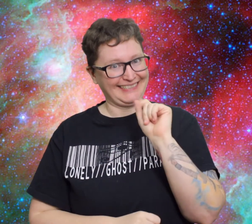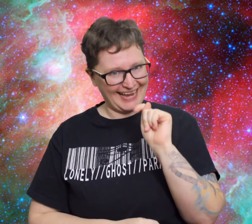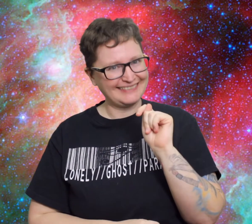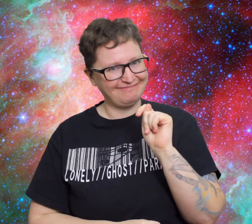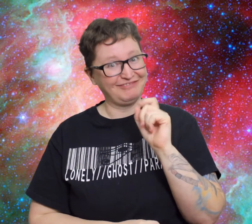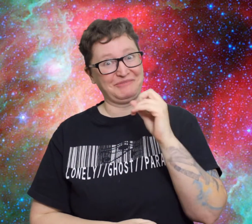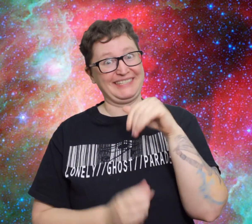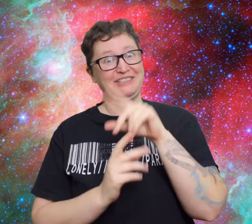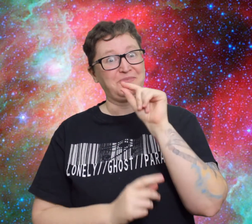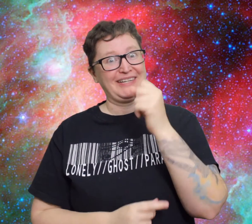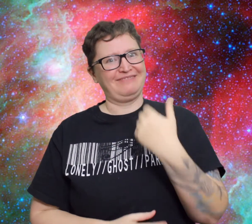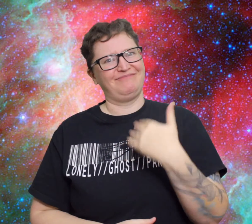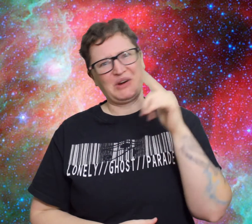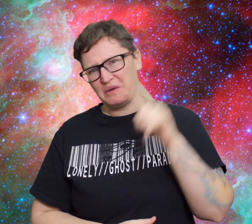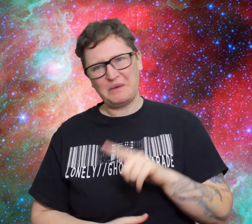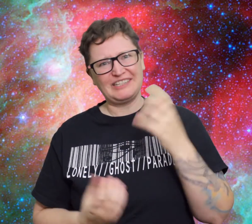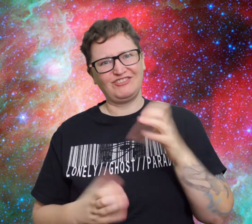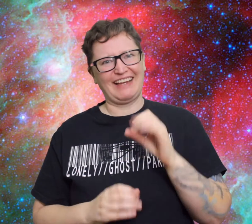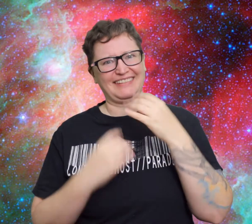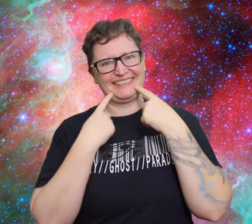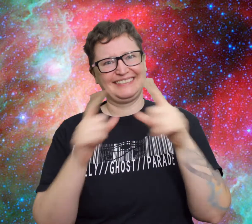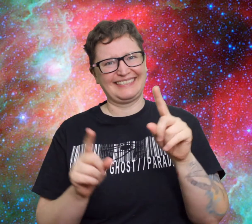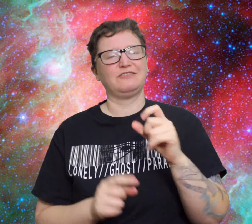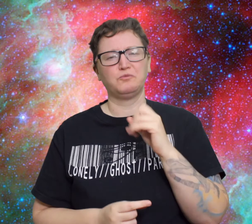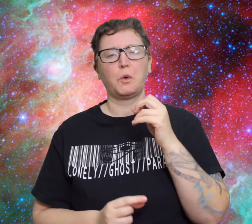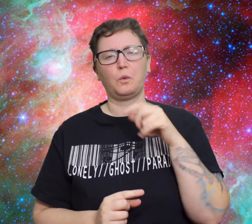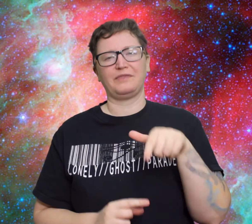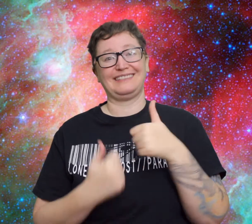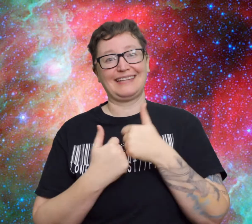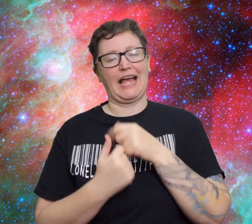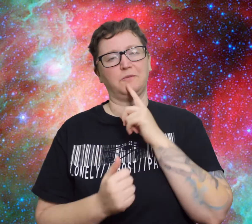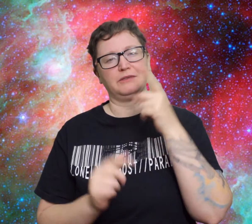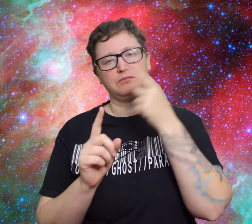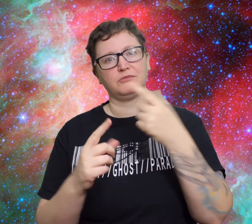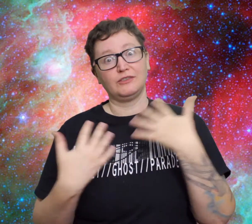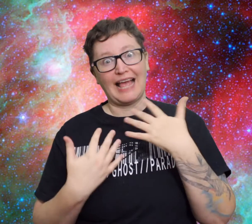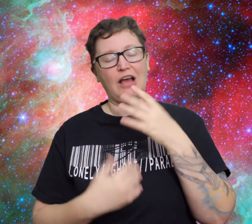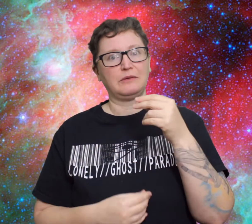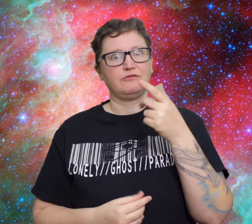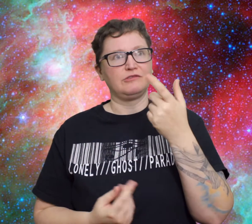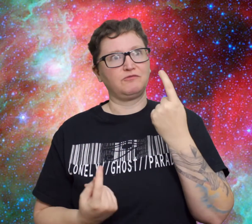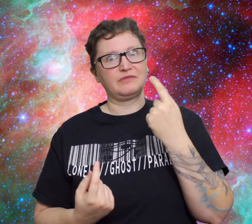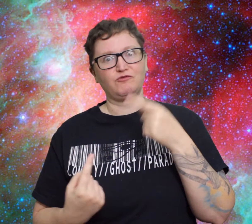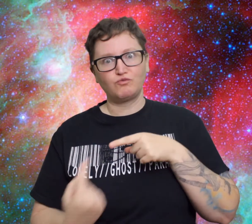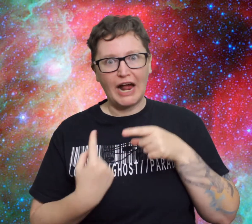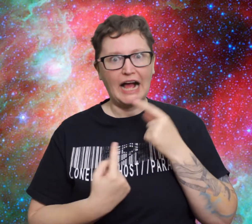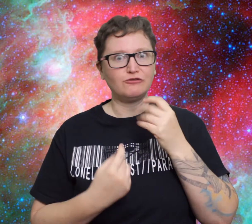than your stat. So 20s is a pretty low chance of success. So that's where this game is,